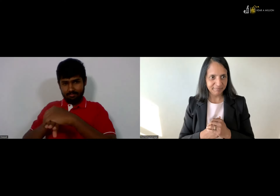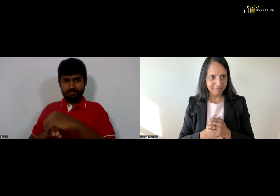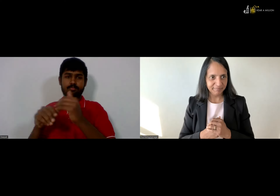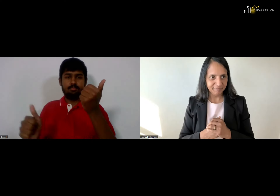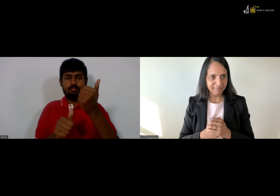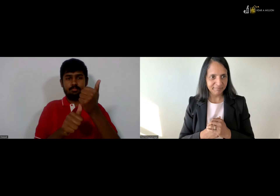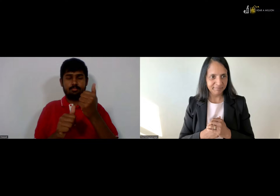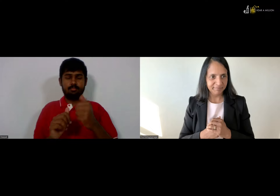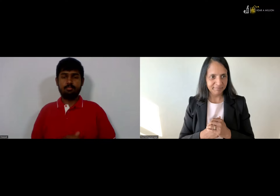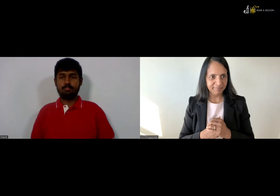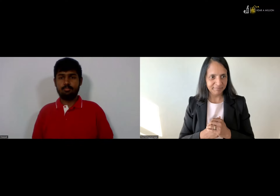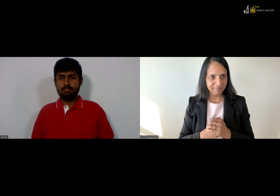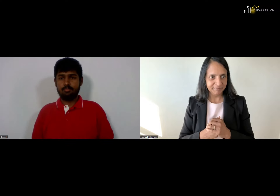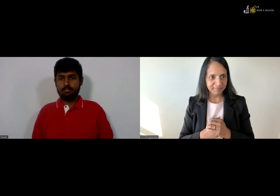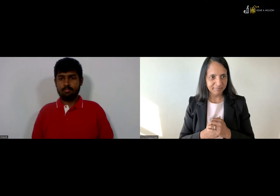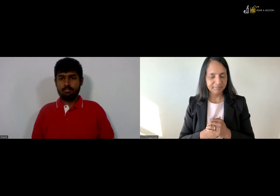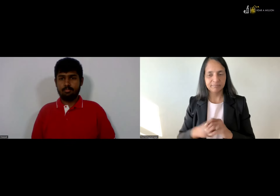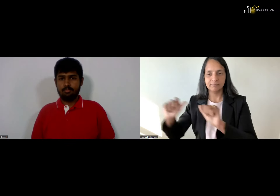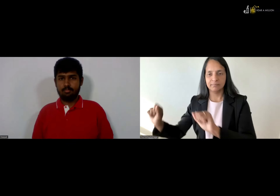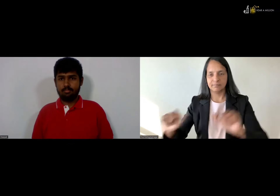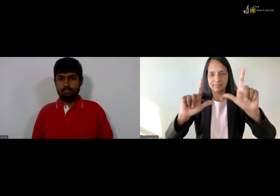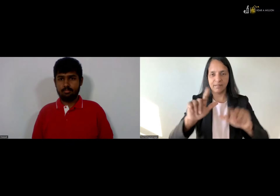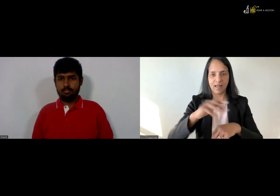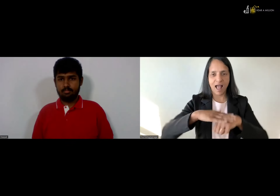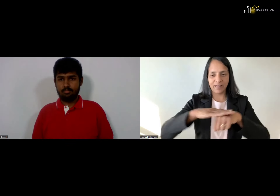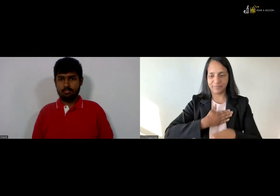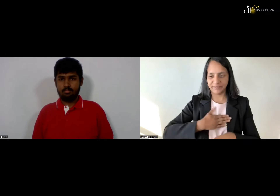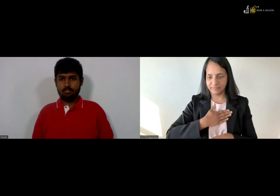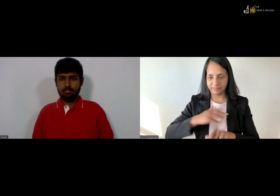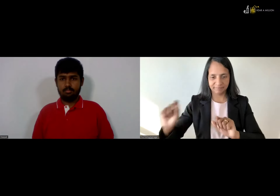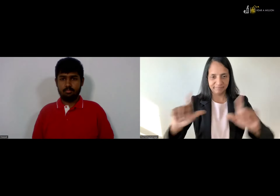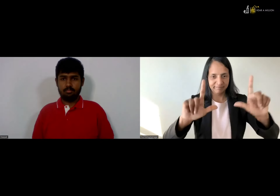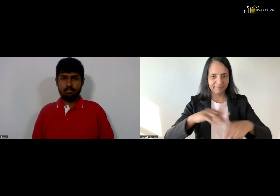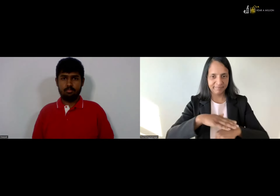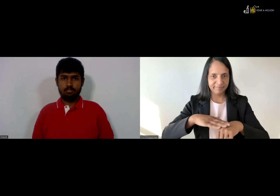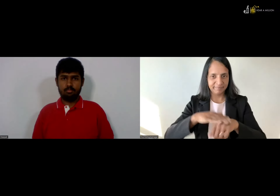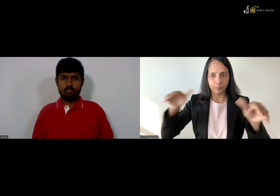are working together and she's assisting me.